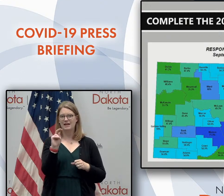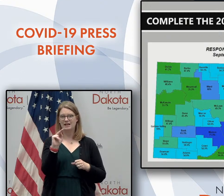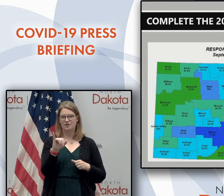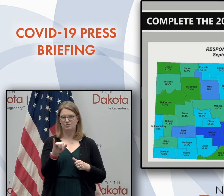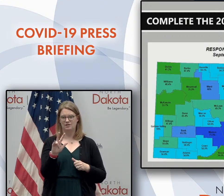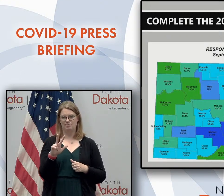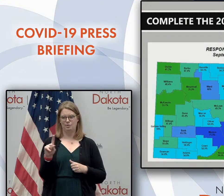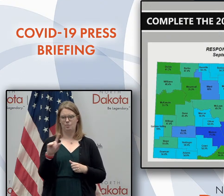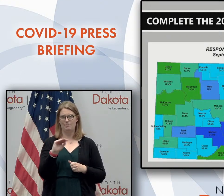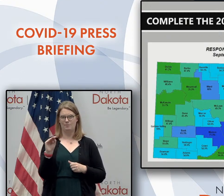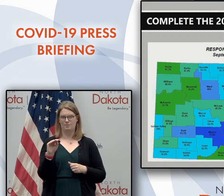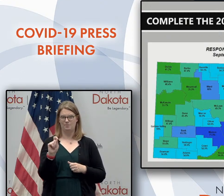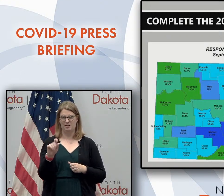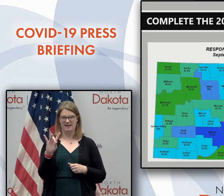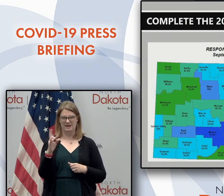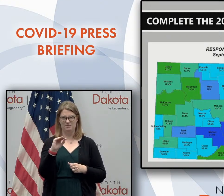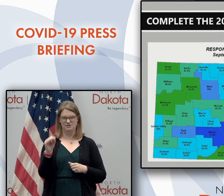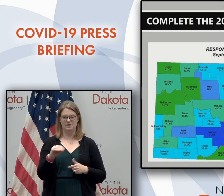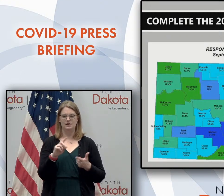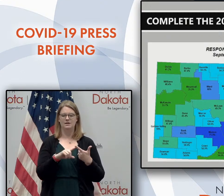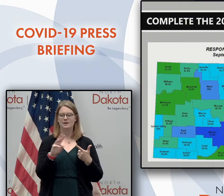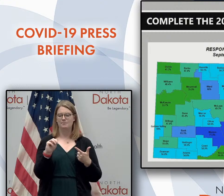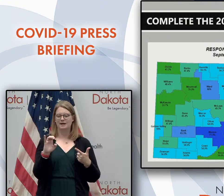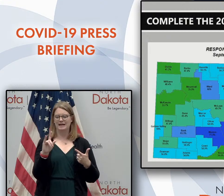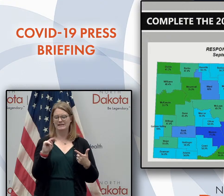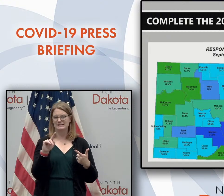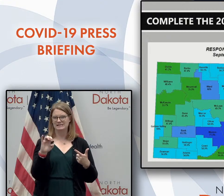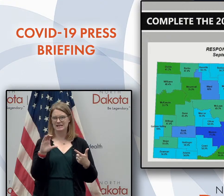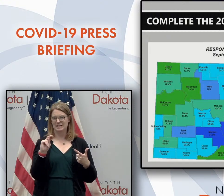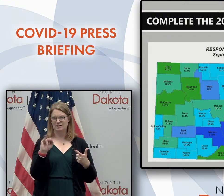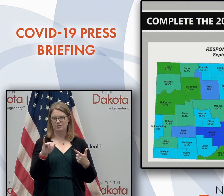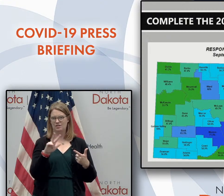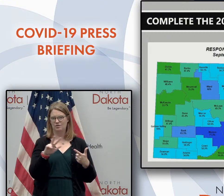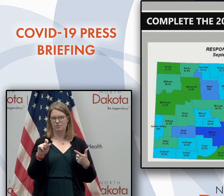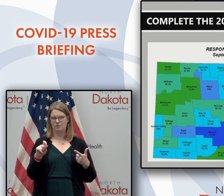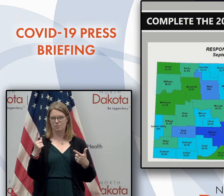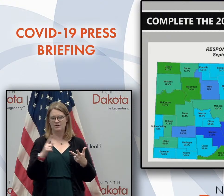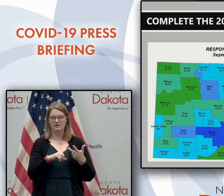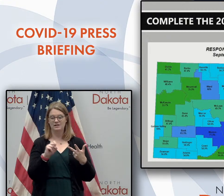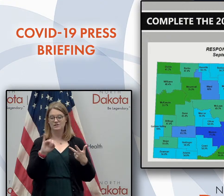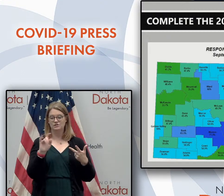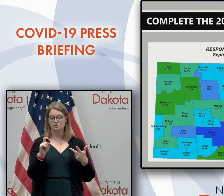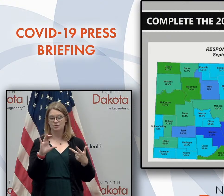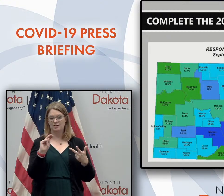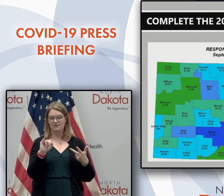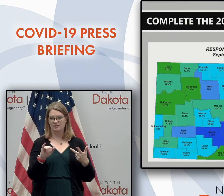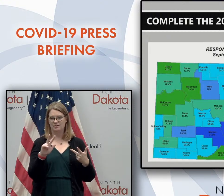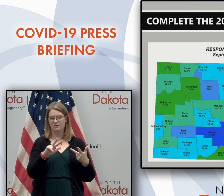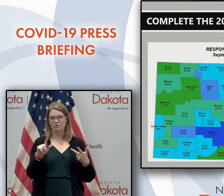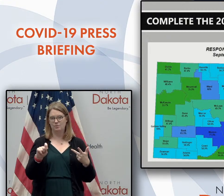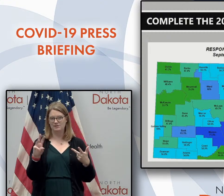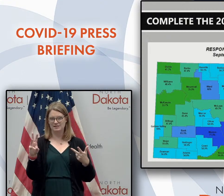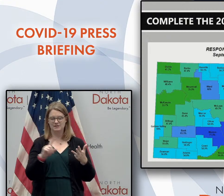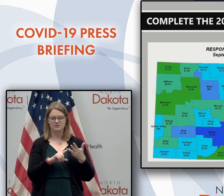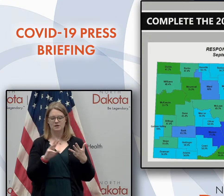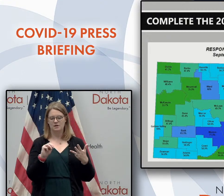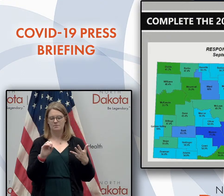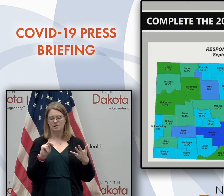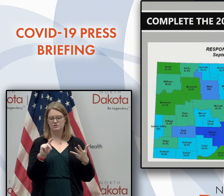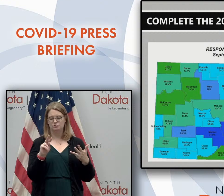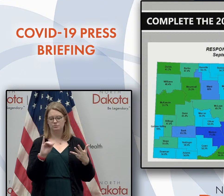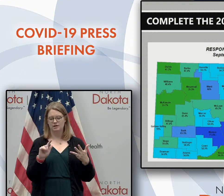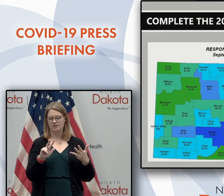rate 31.8%, McKenzie County 33.1%, Sioux County 34.6%, Montreal